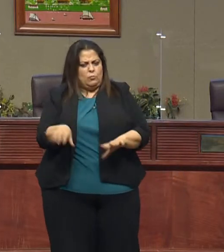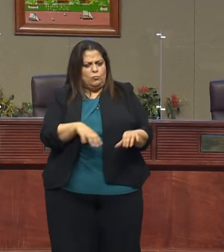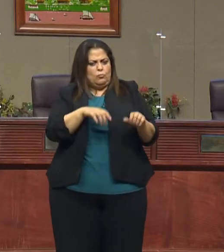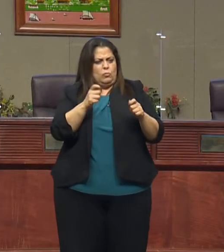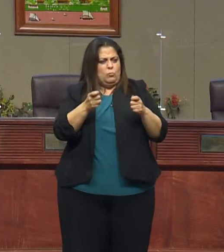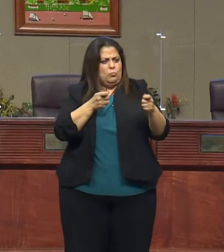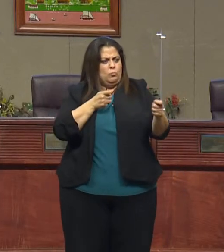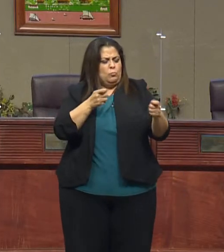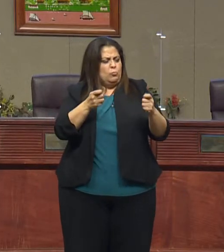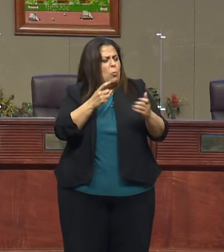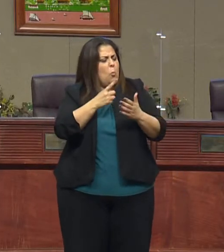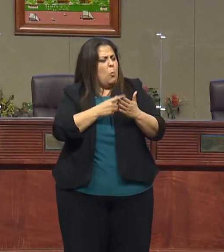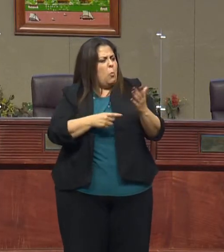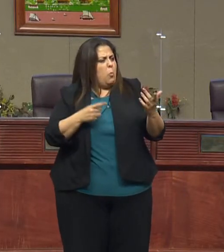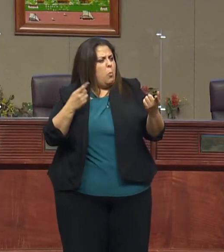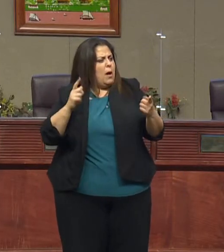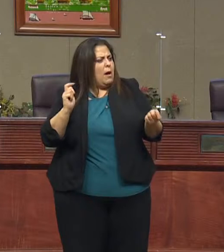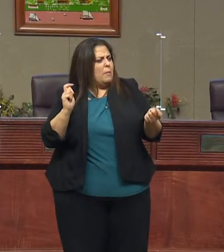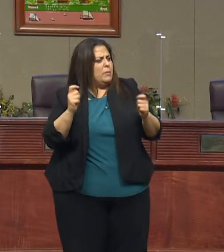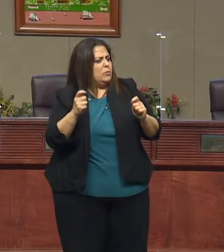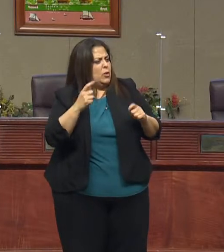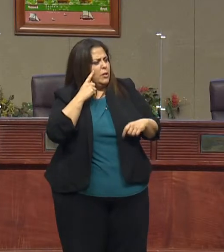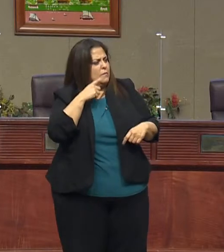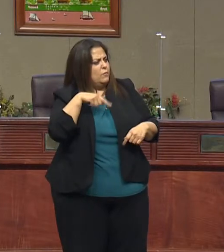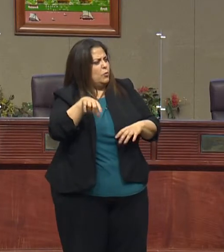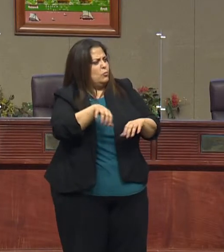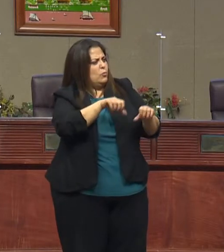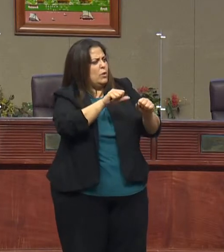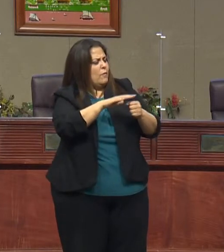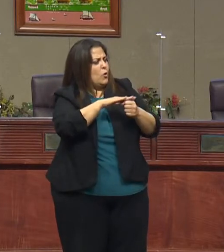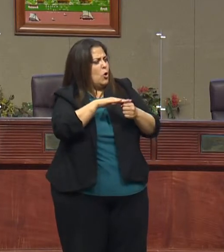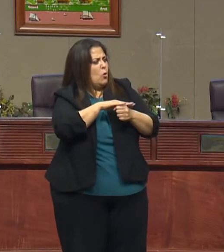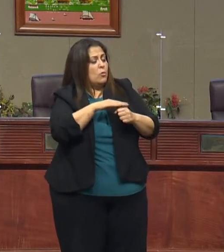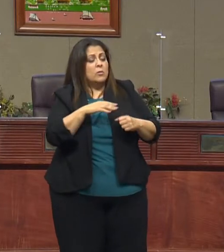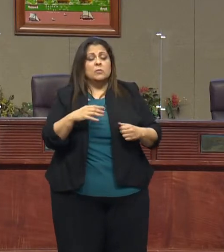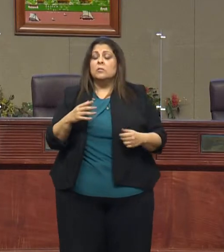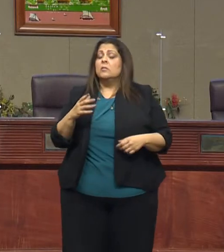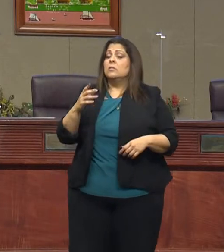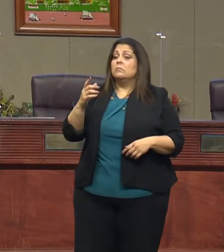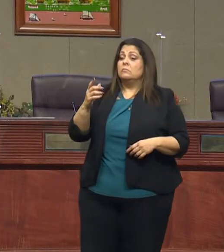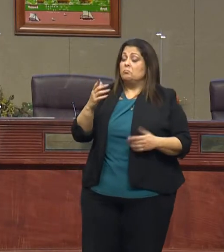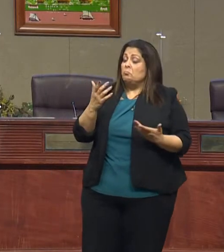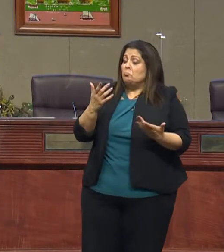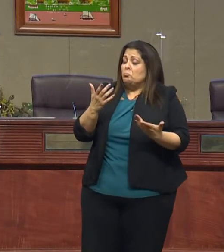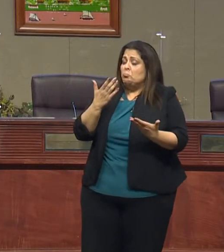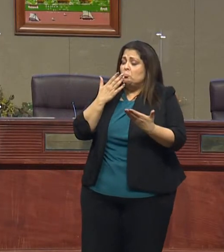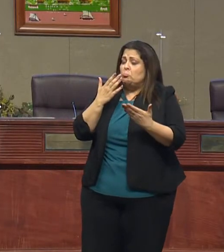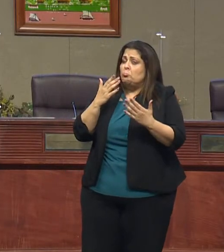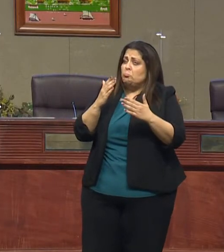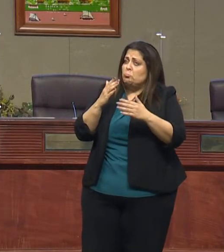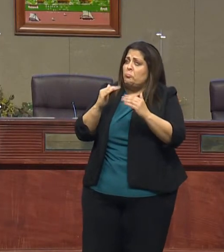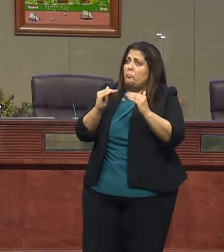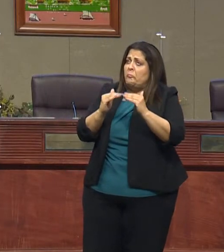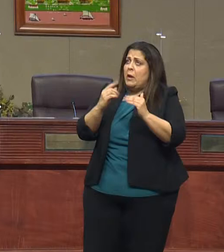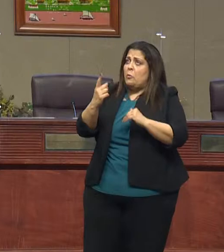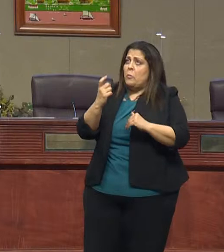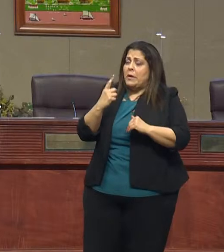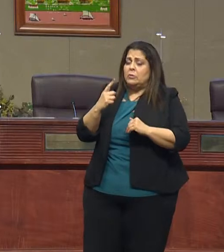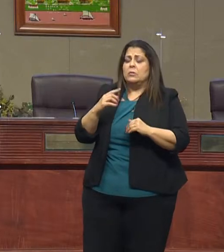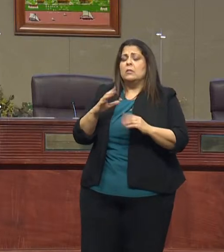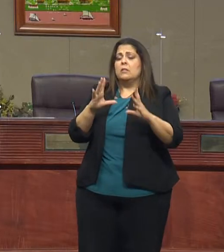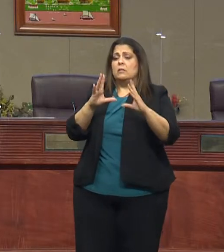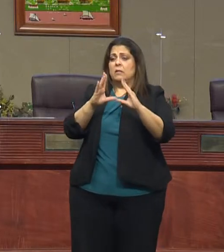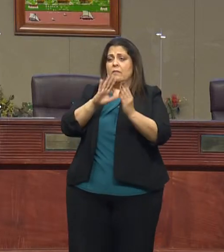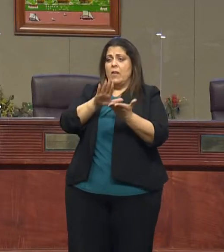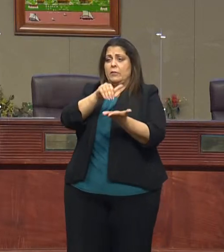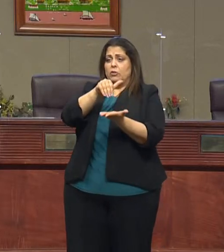into your hands, into the local level? I think that's a fair question. The convention center site, for all practical purposes,